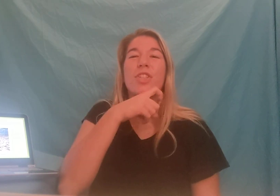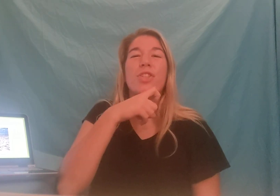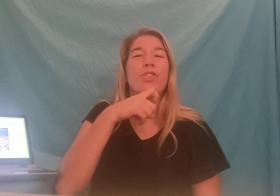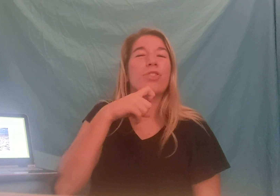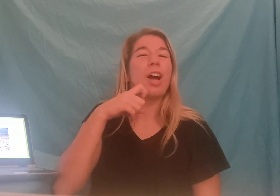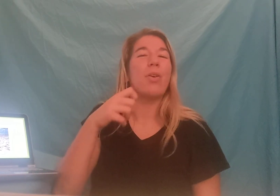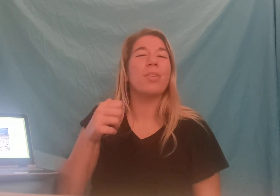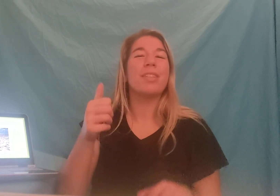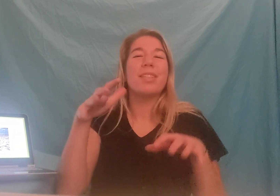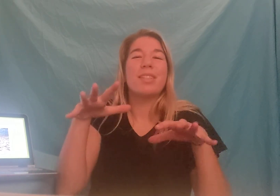Drought.